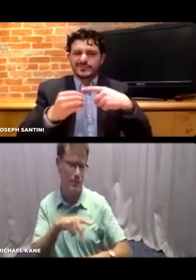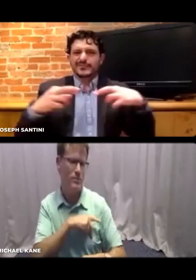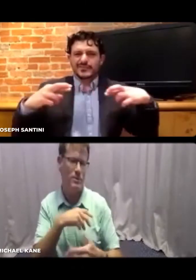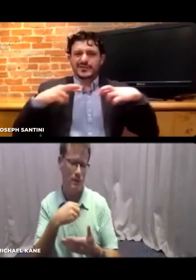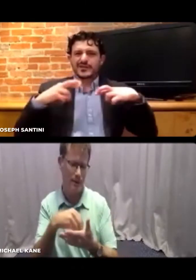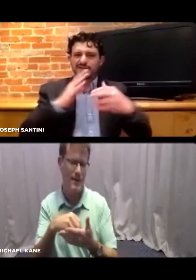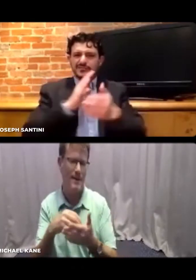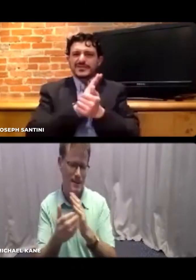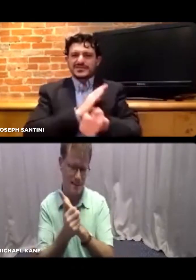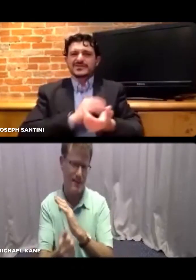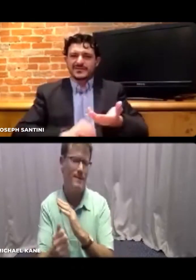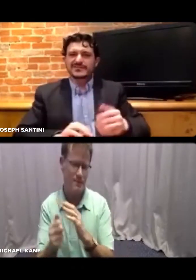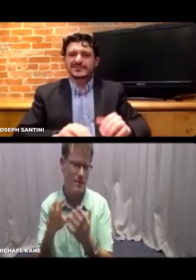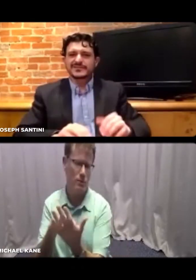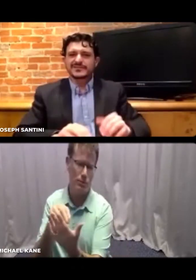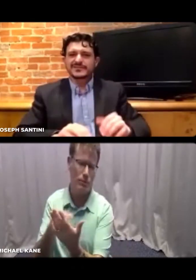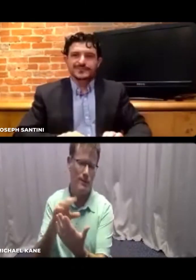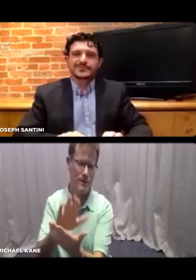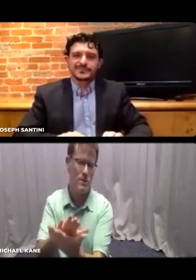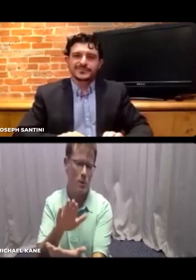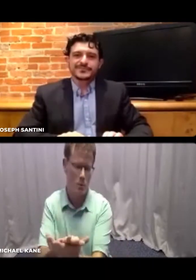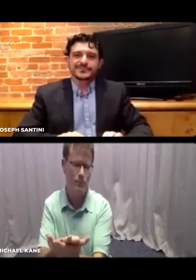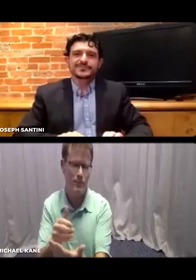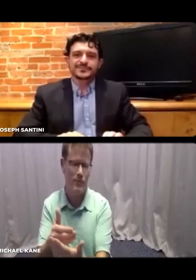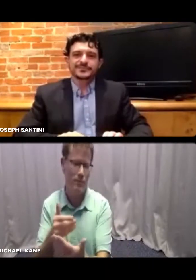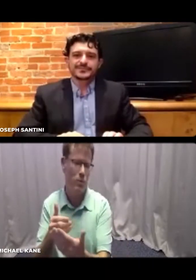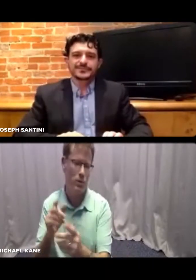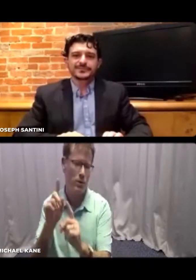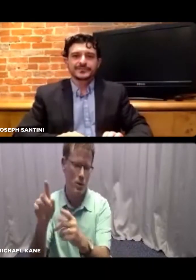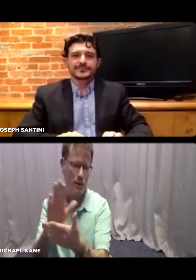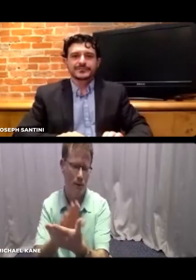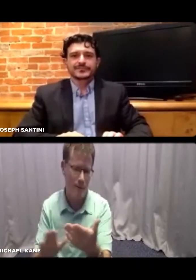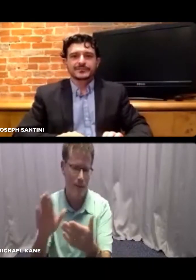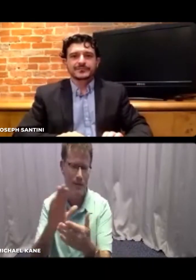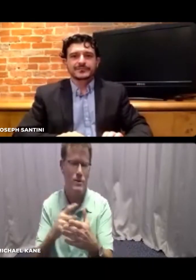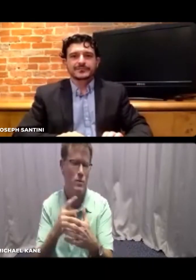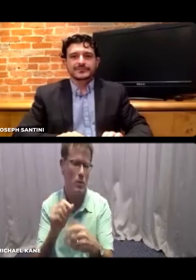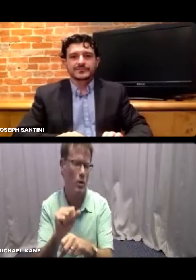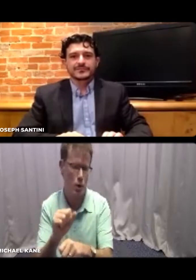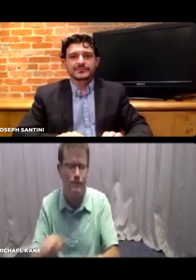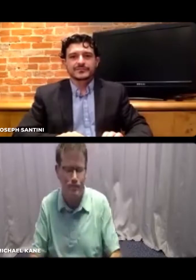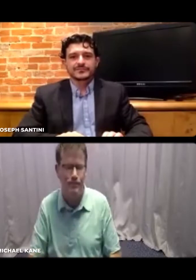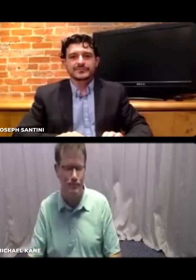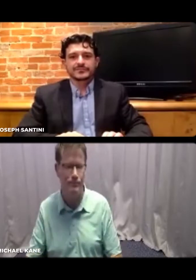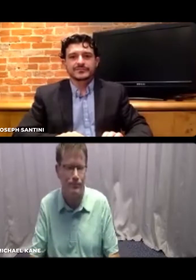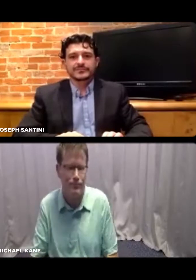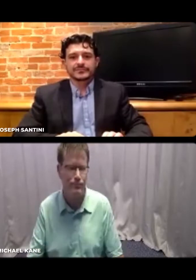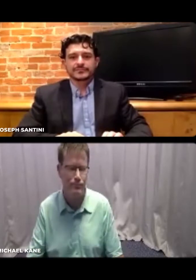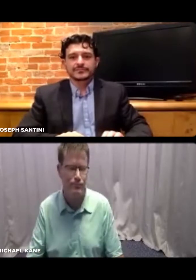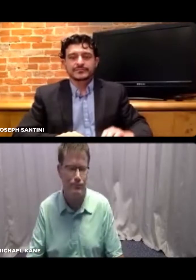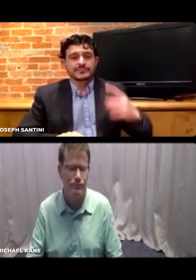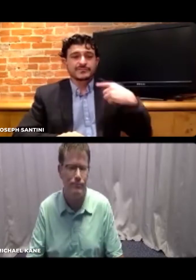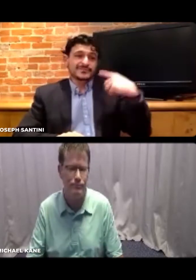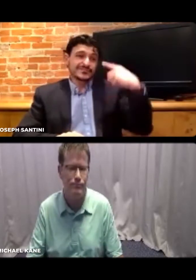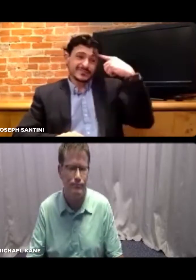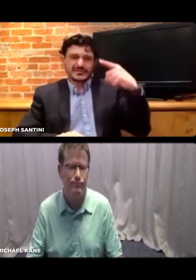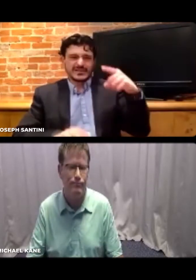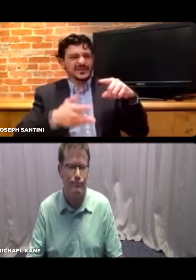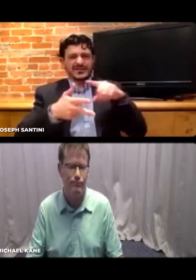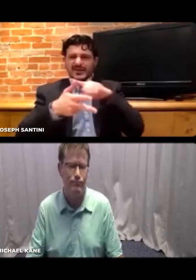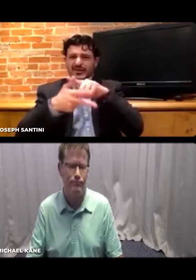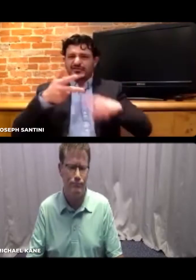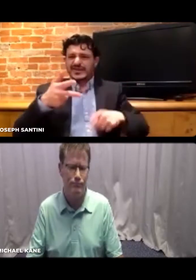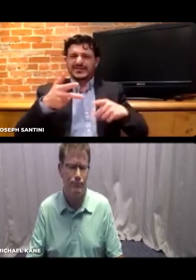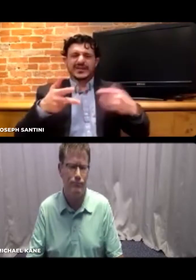skills. third point there, yeah. Before going to college or before getting a job. I think those